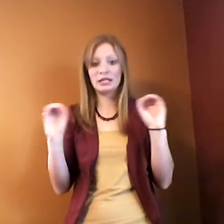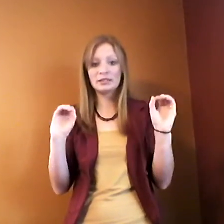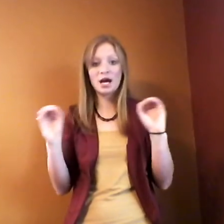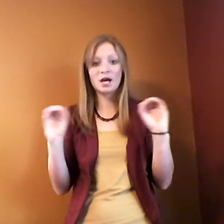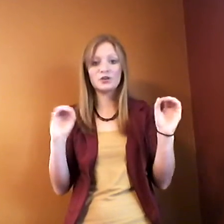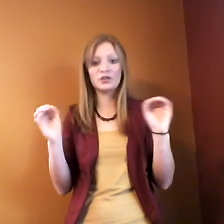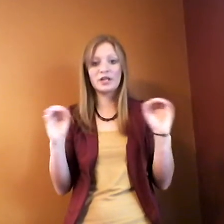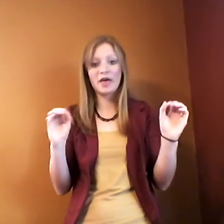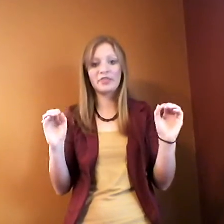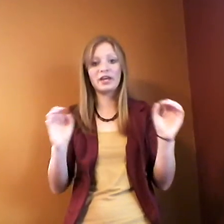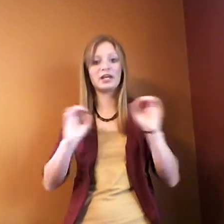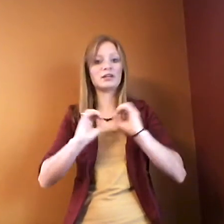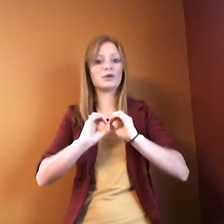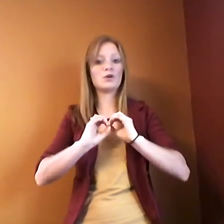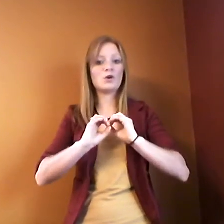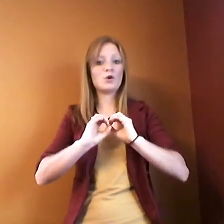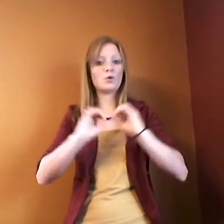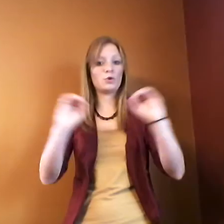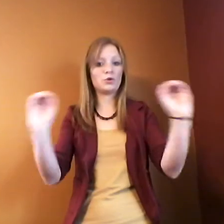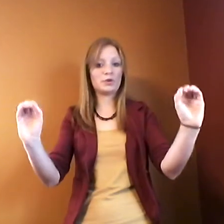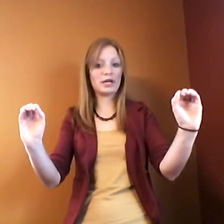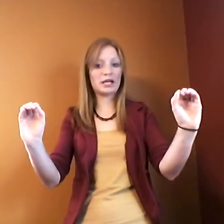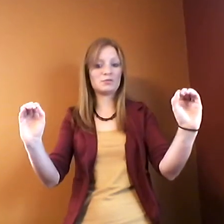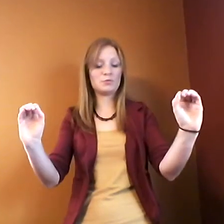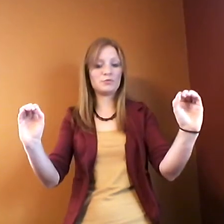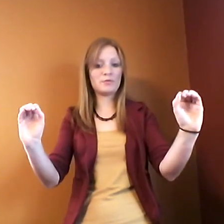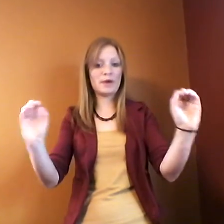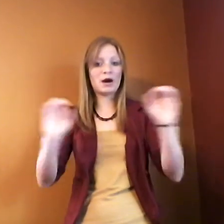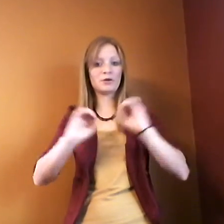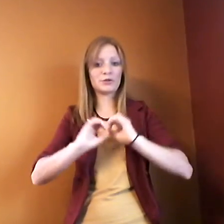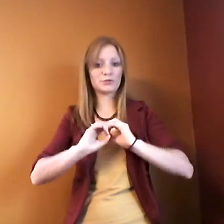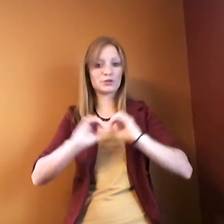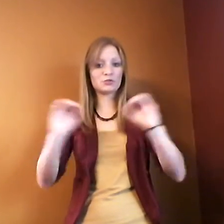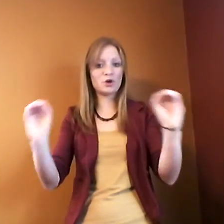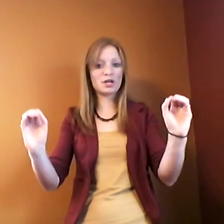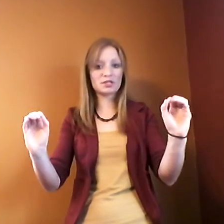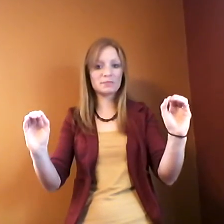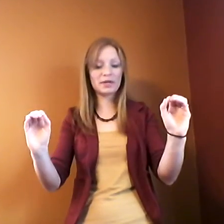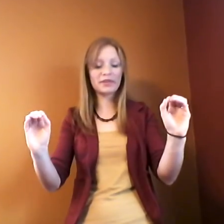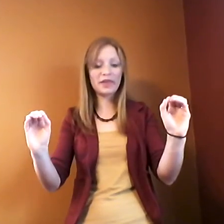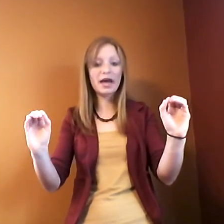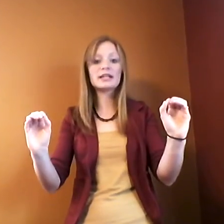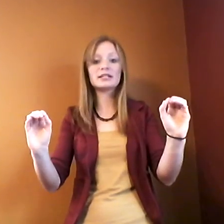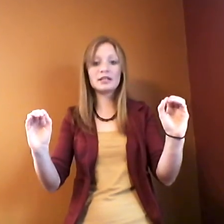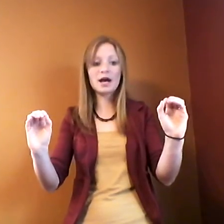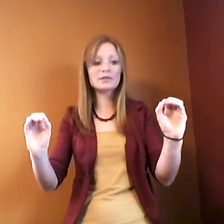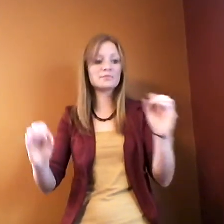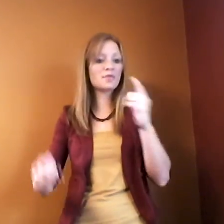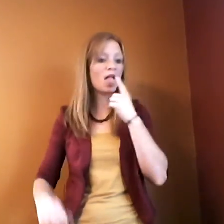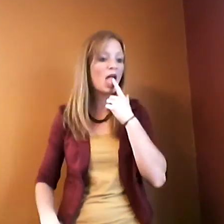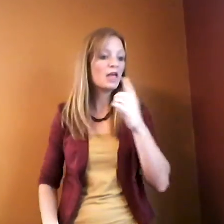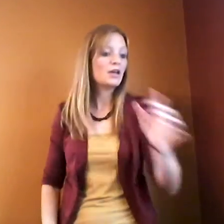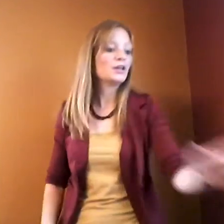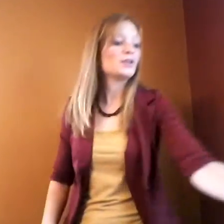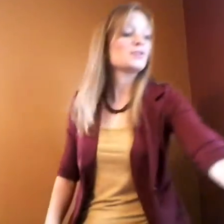none or nothing, or you can kind of move them out and crisscross them like that, none.